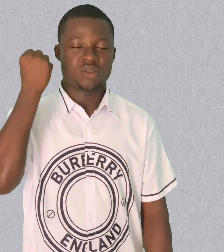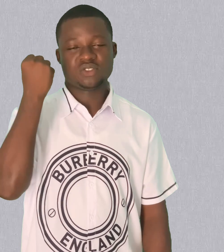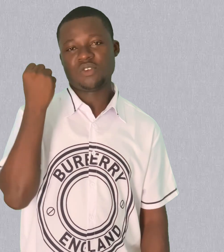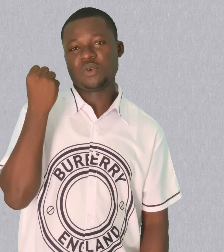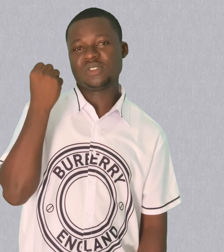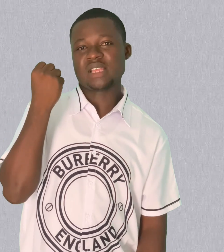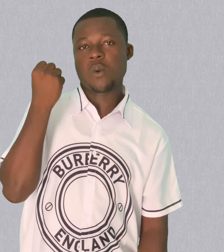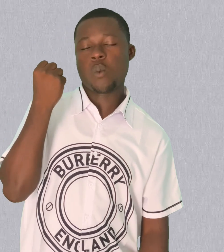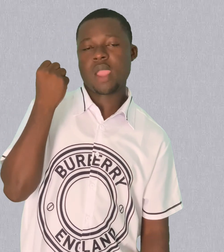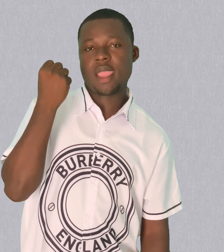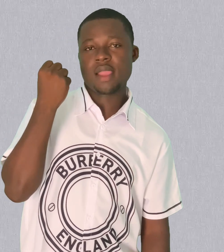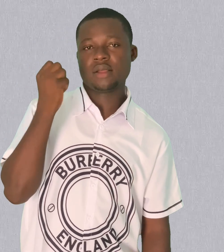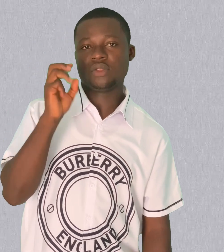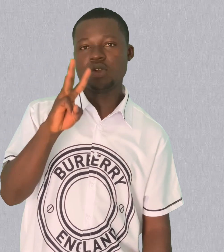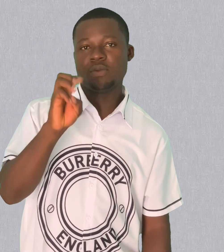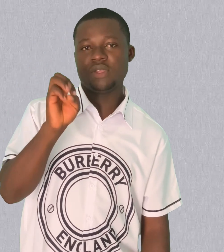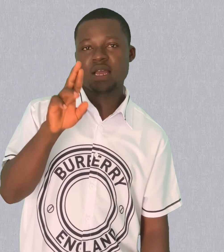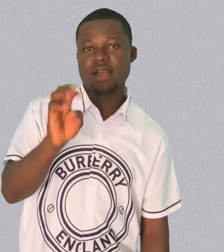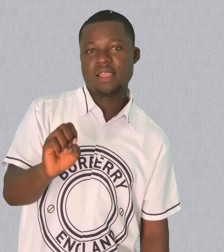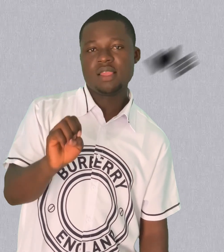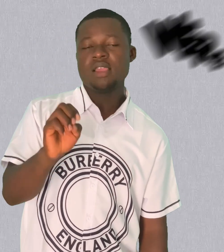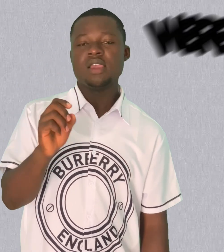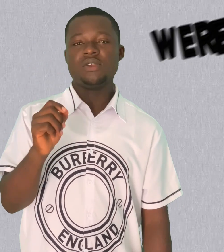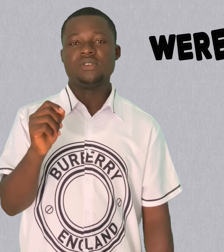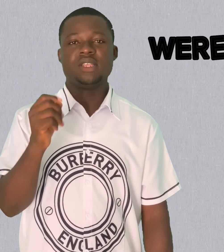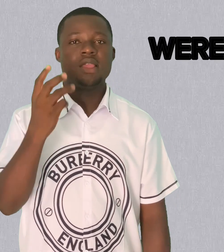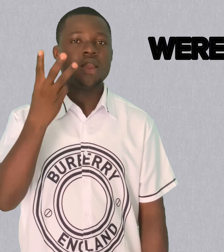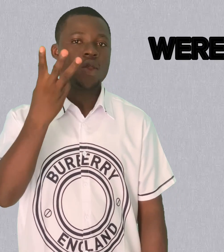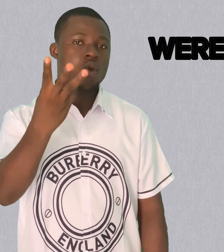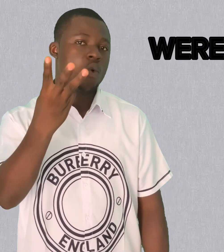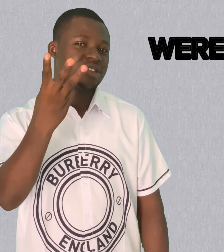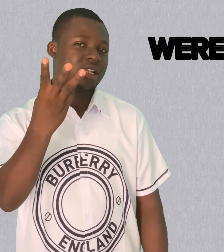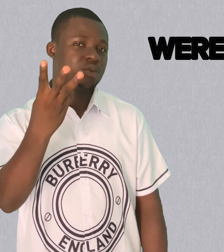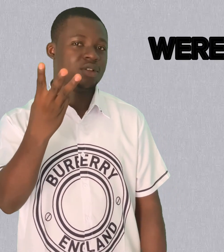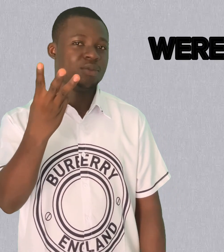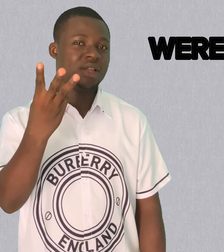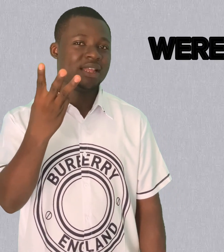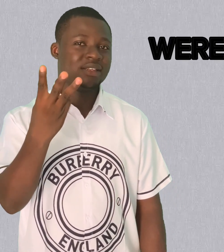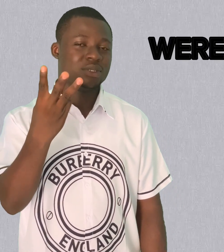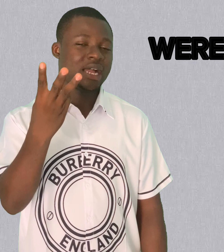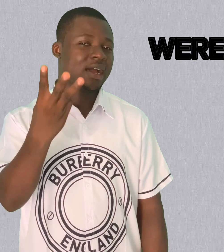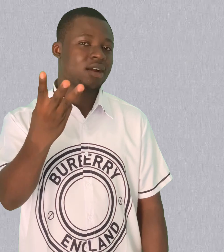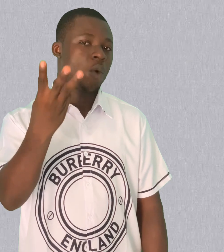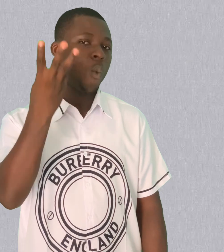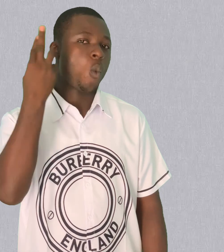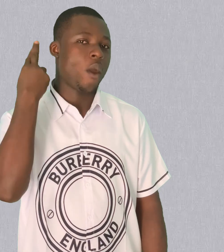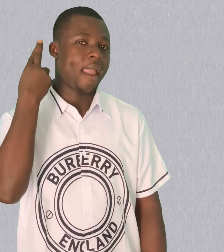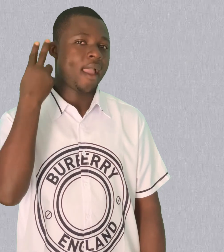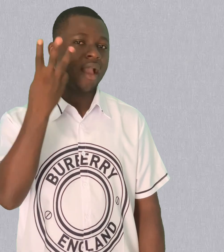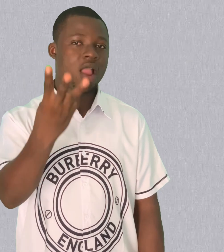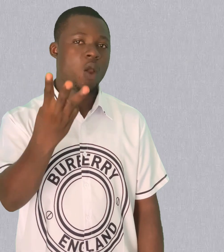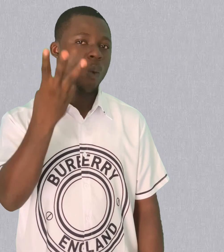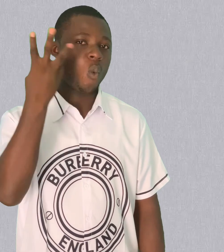So if you want to sign where, W-E-R-E, you say, start with W and end with R. Where.